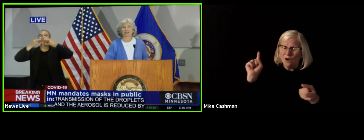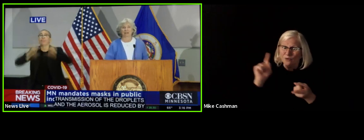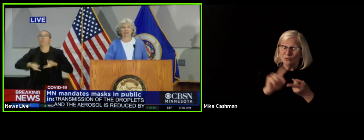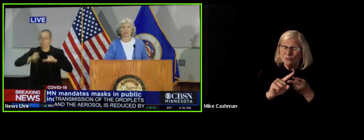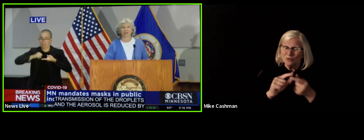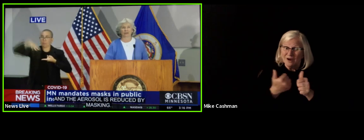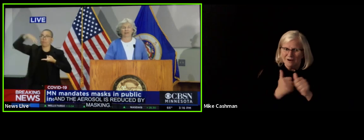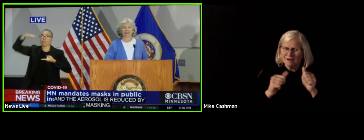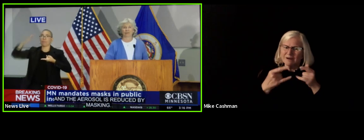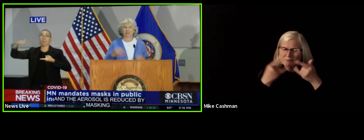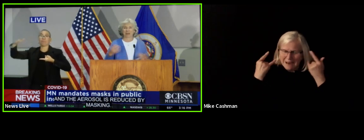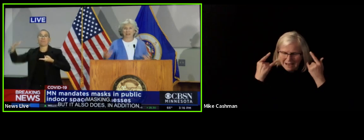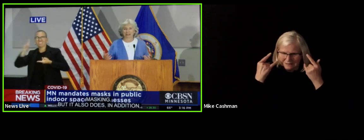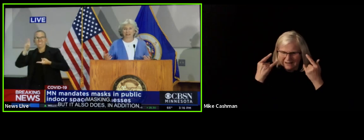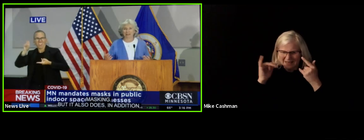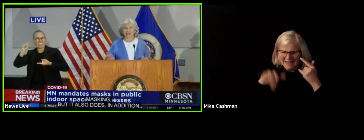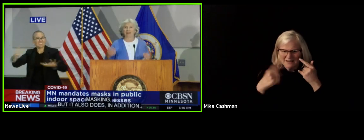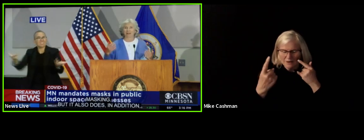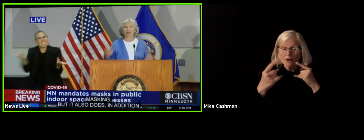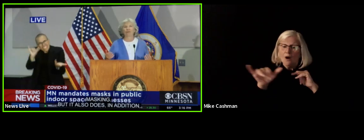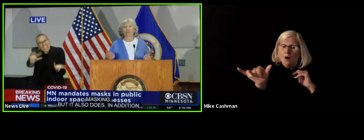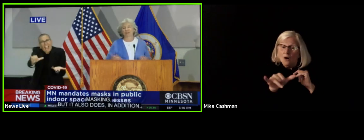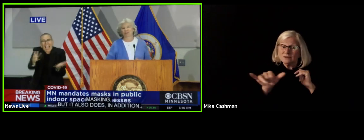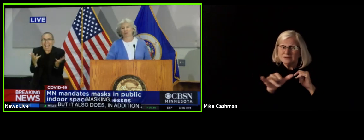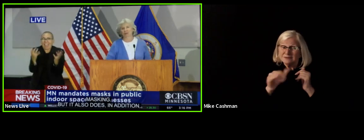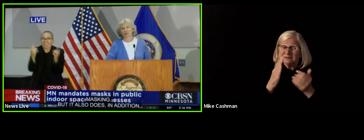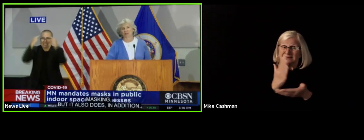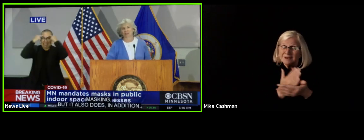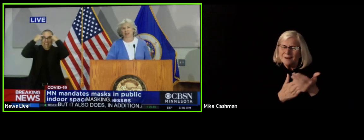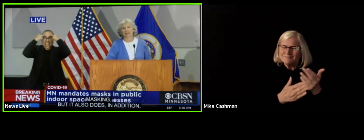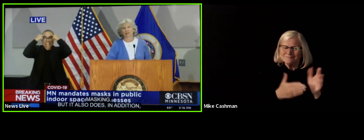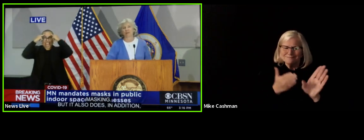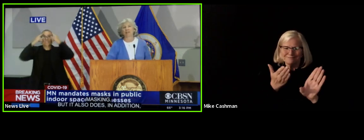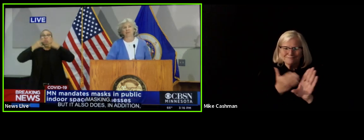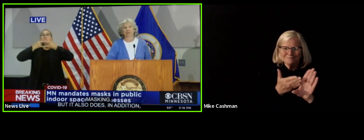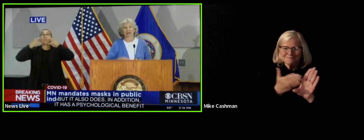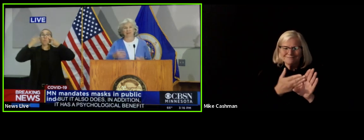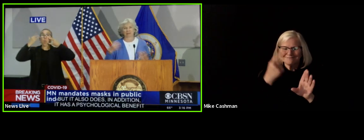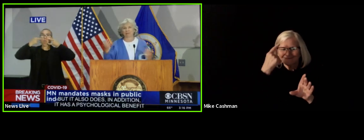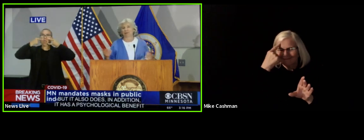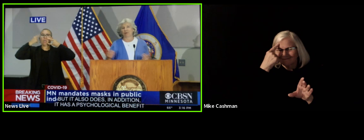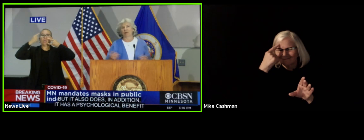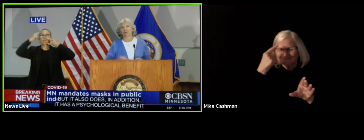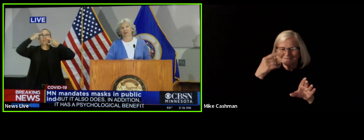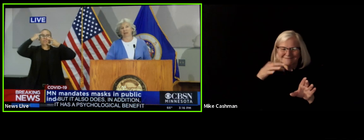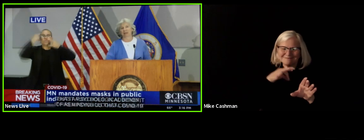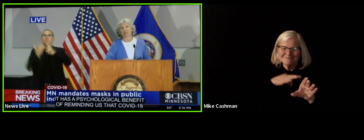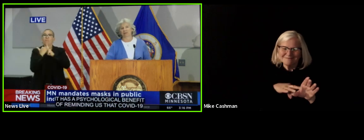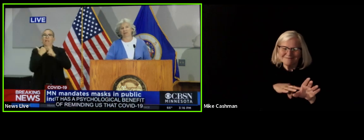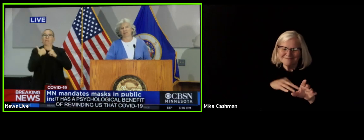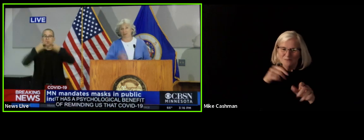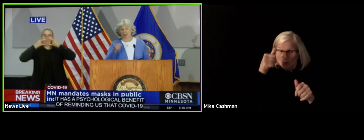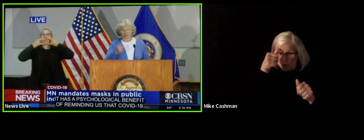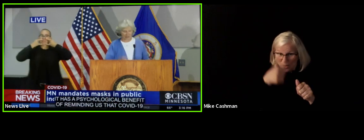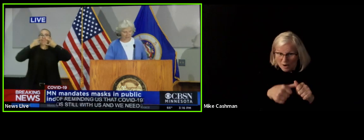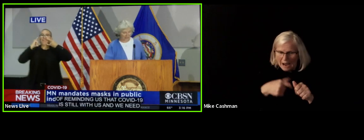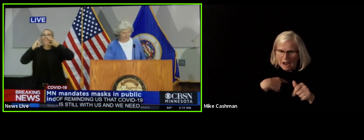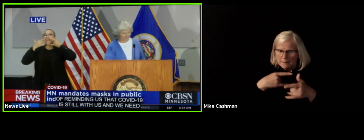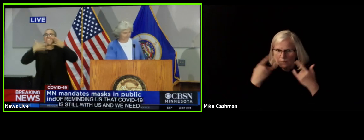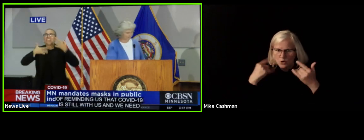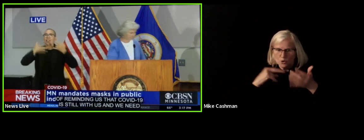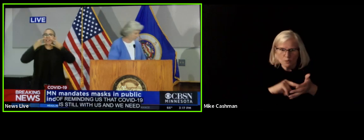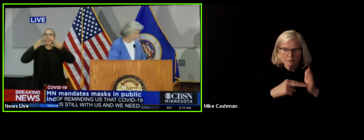that psychological benefit of reminding us that COVID is still with us, and that we need to be mindful of all of our behaviors. So thank you for that